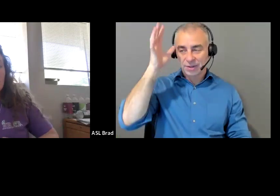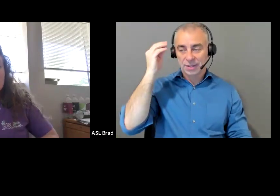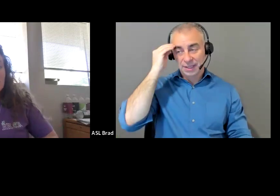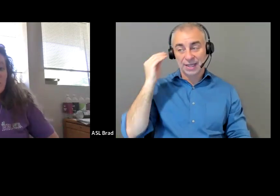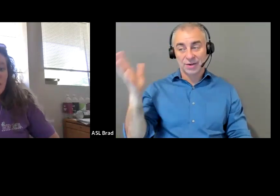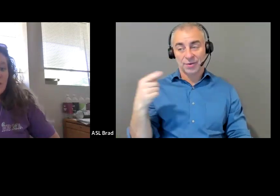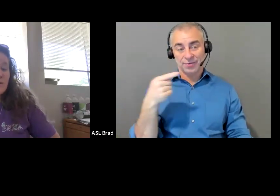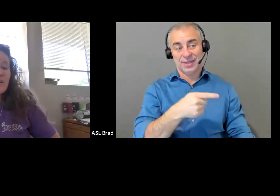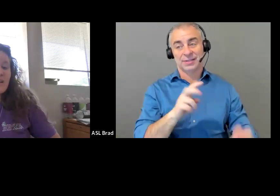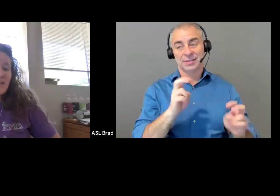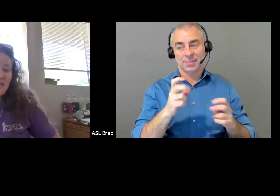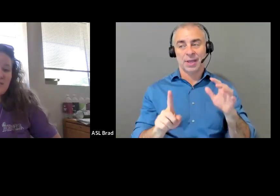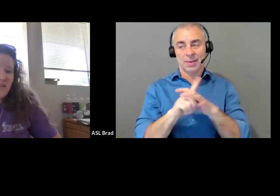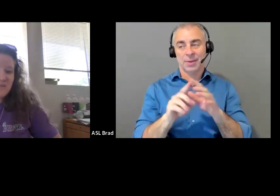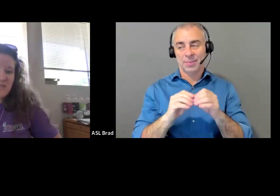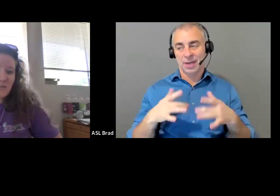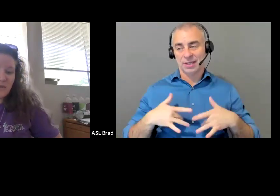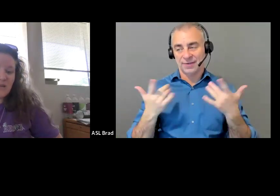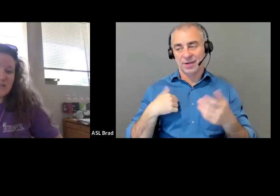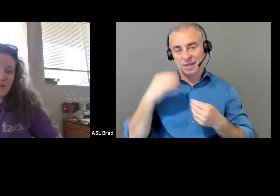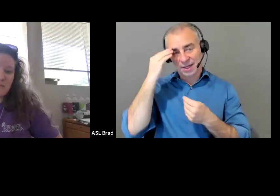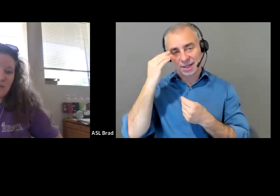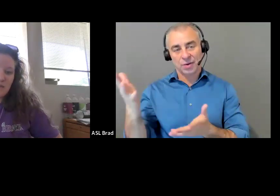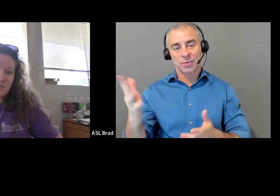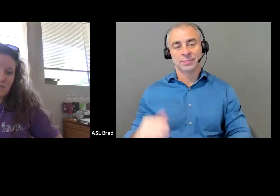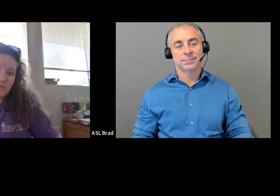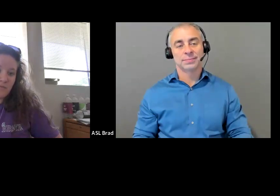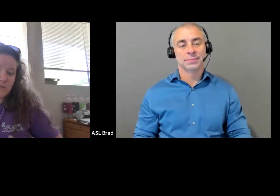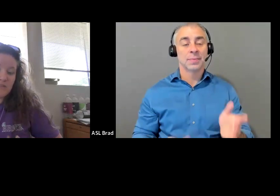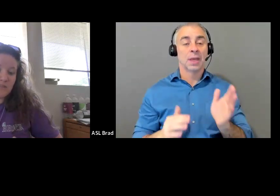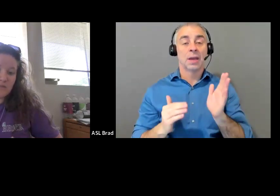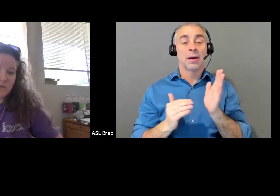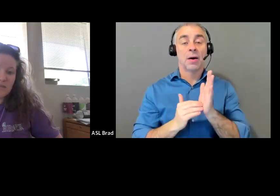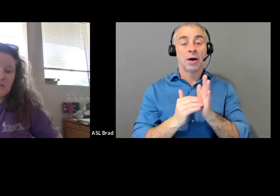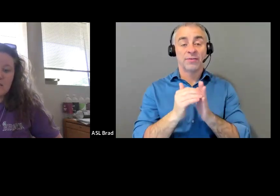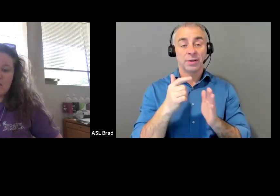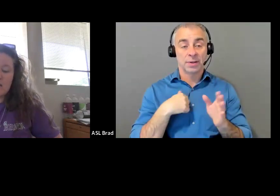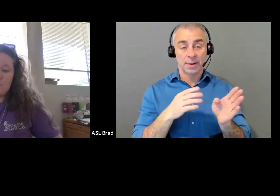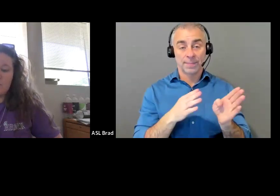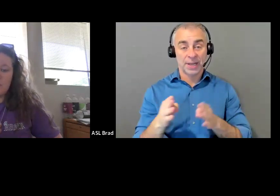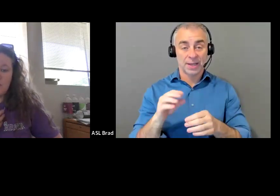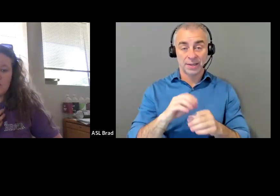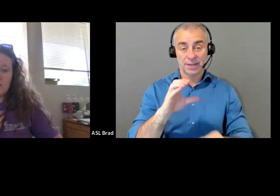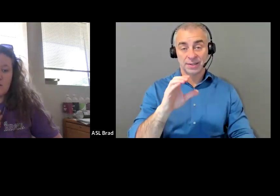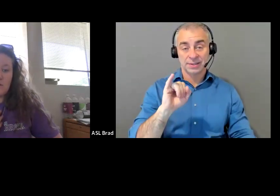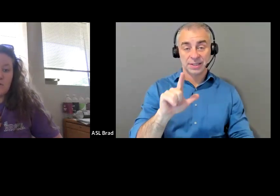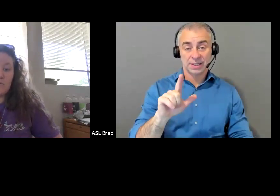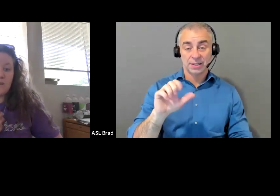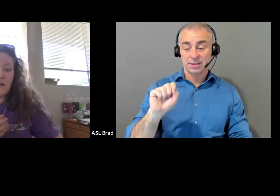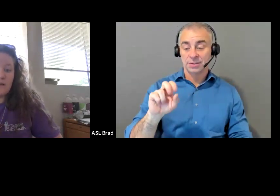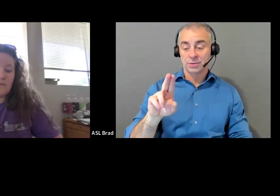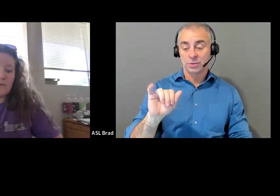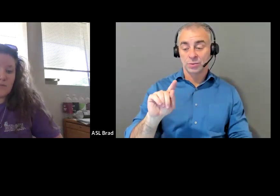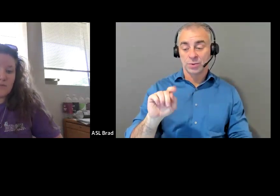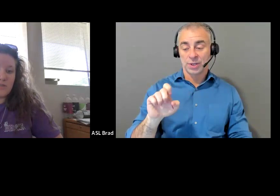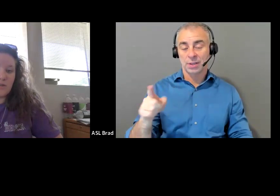We wanted to notify you. And oftentimes in the plans that I make in SillSuite help me to know what